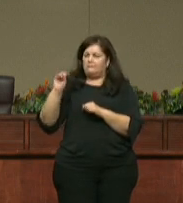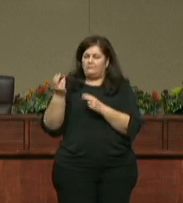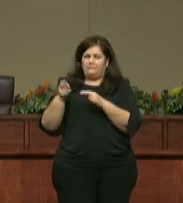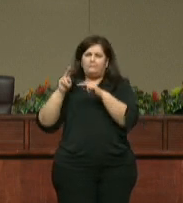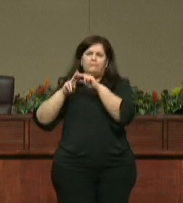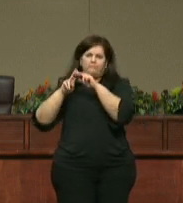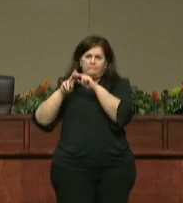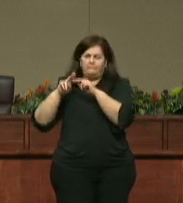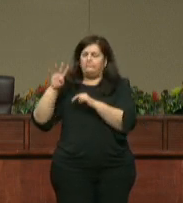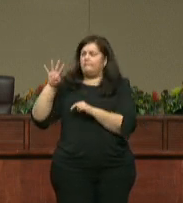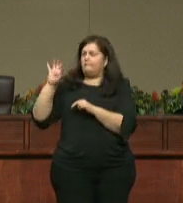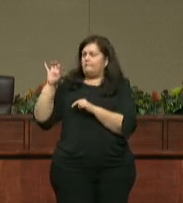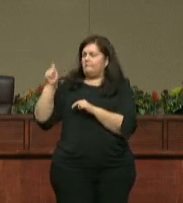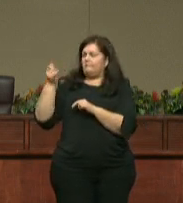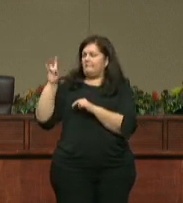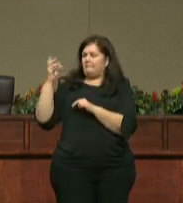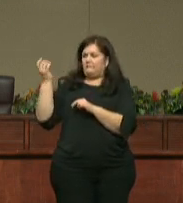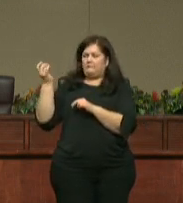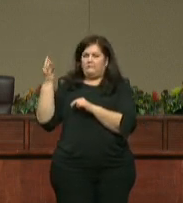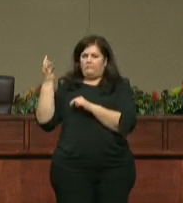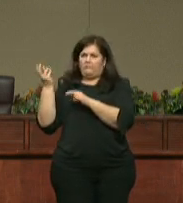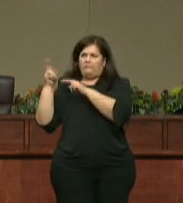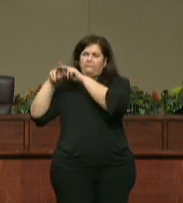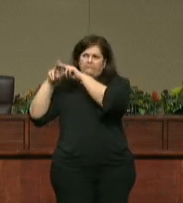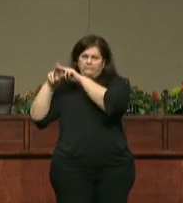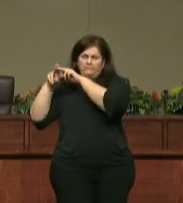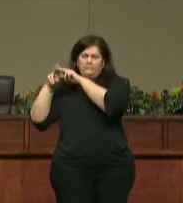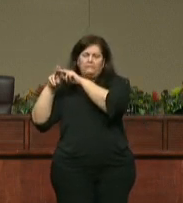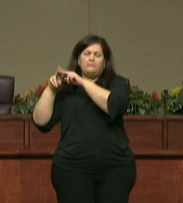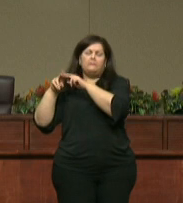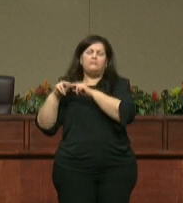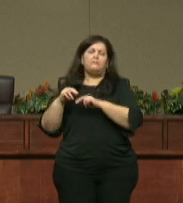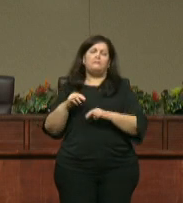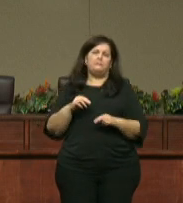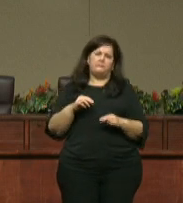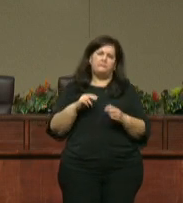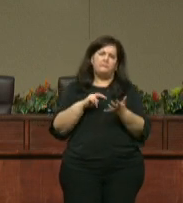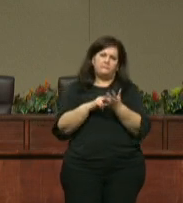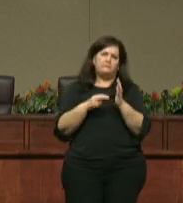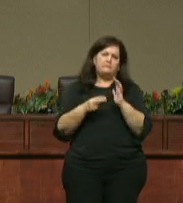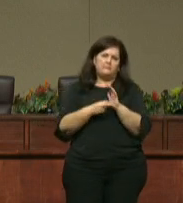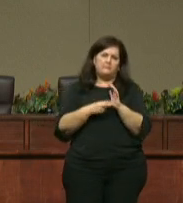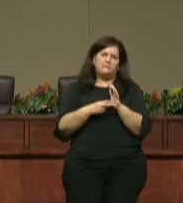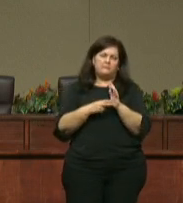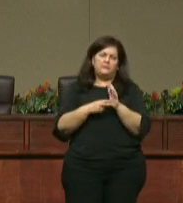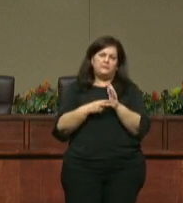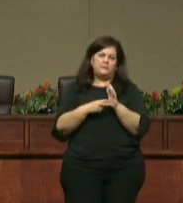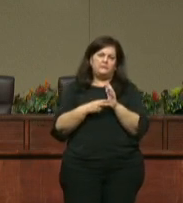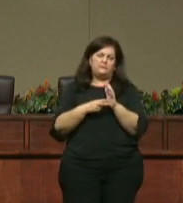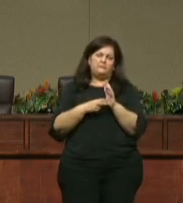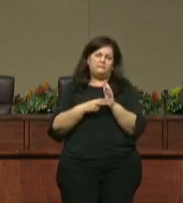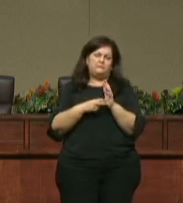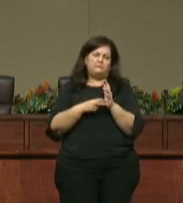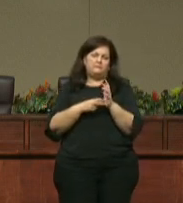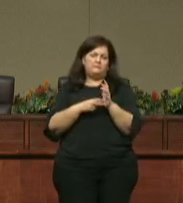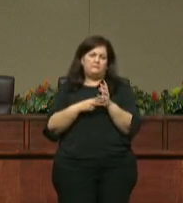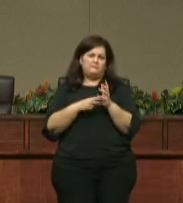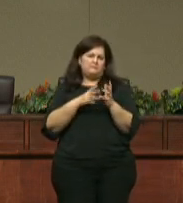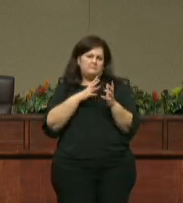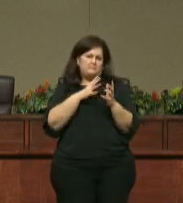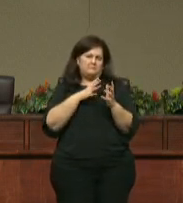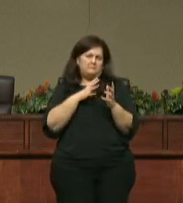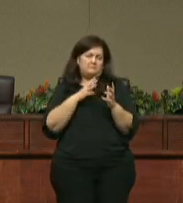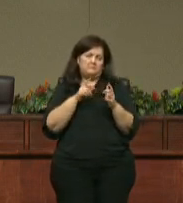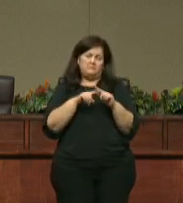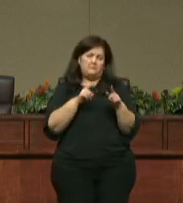Friday 417, and those numbers therefore are trending in the right direction. Although,